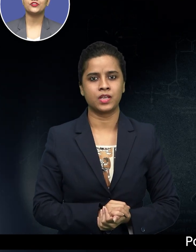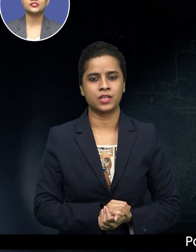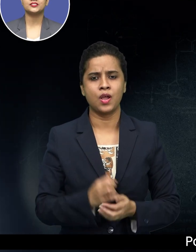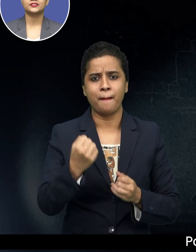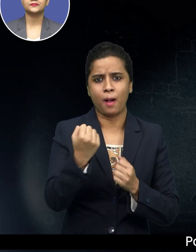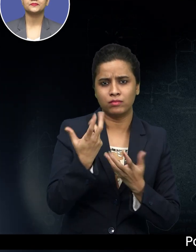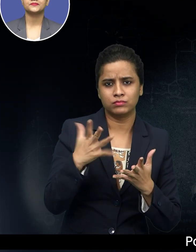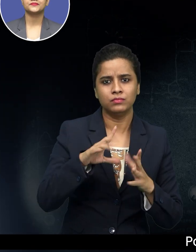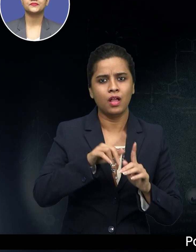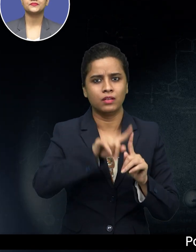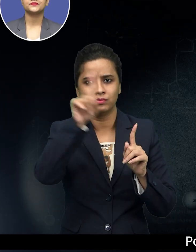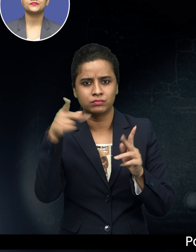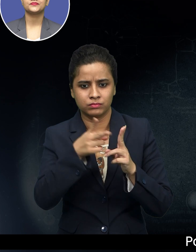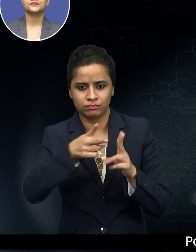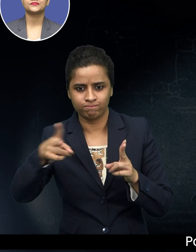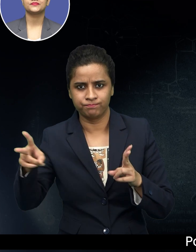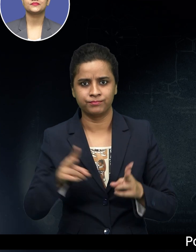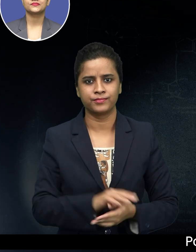potential difference,